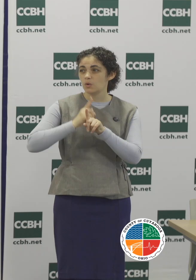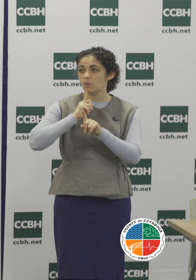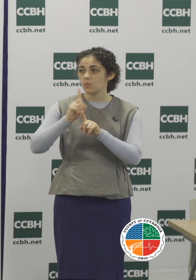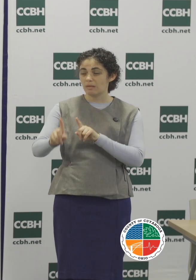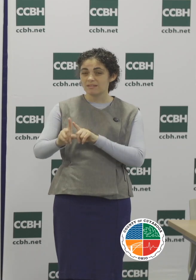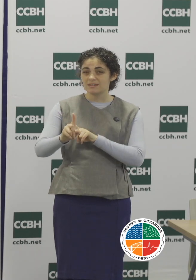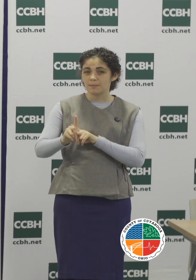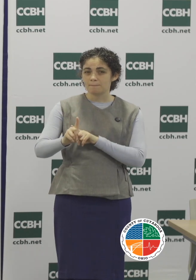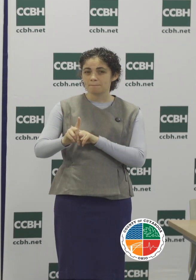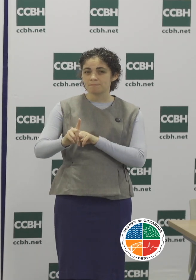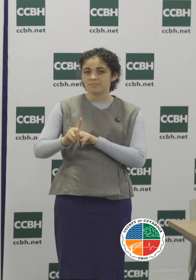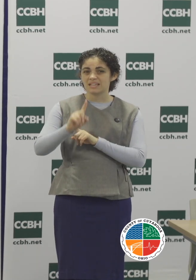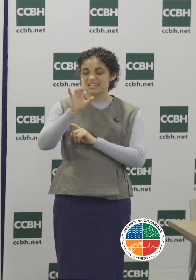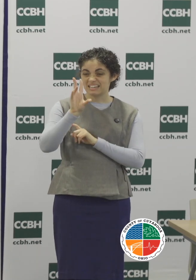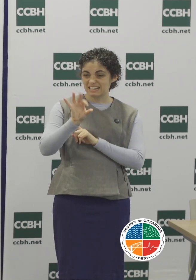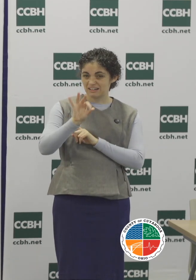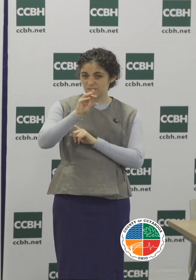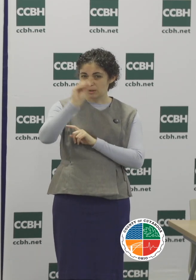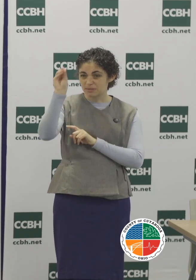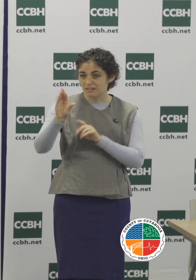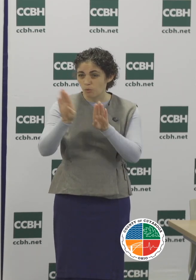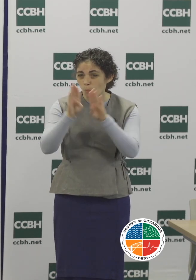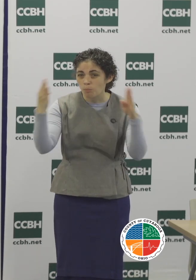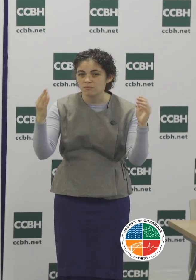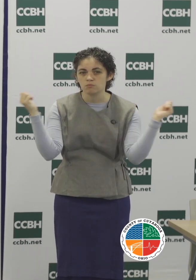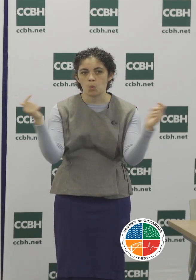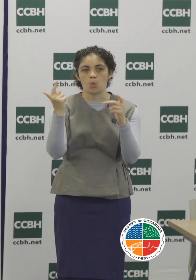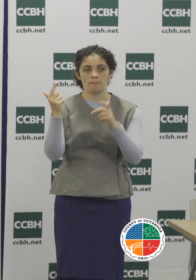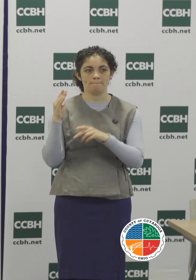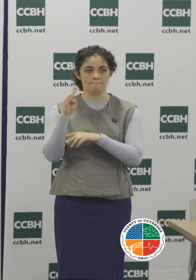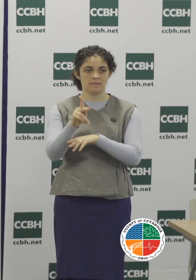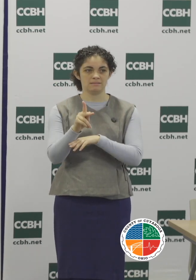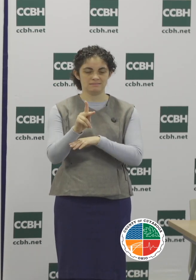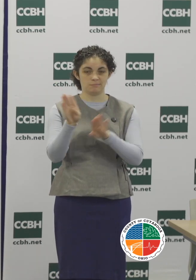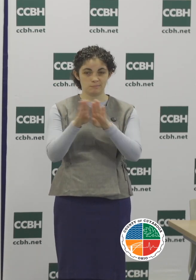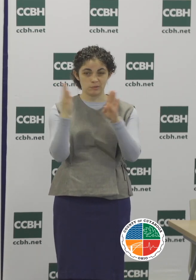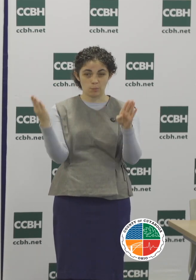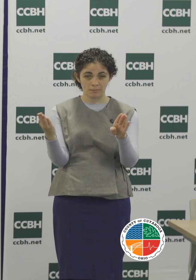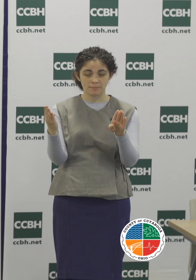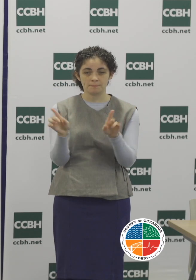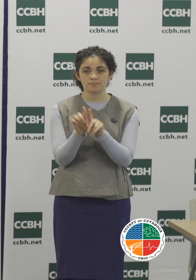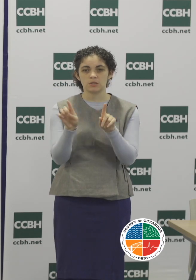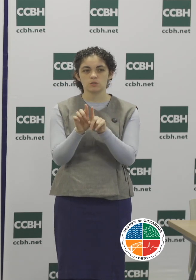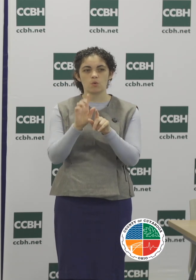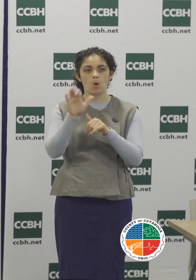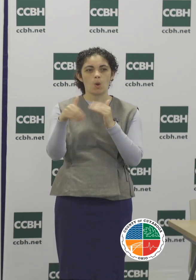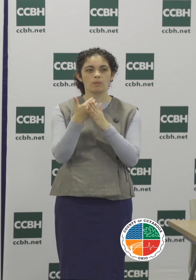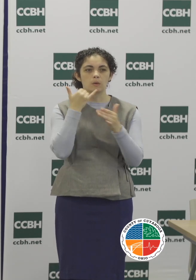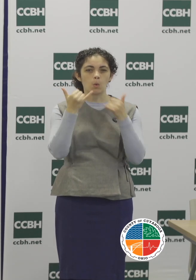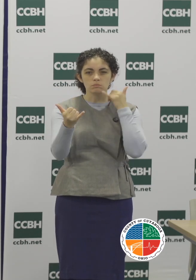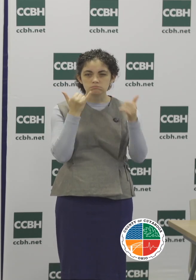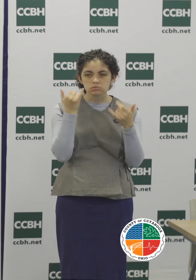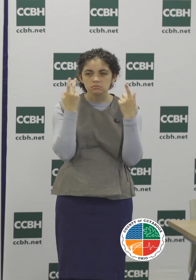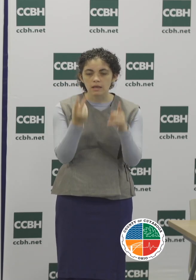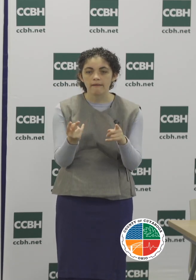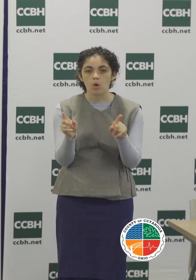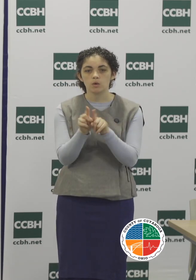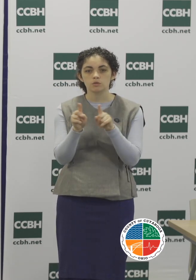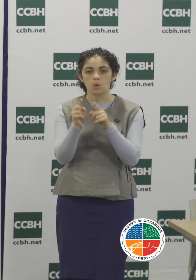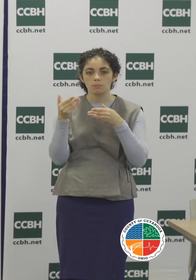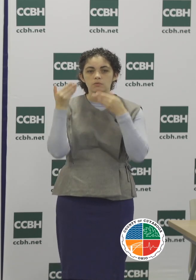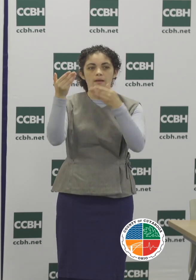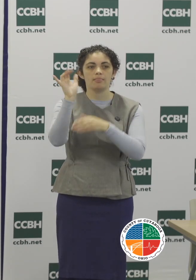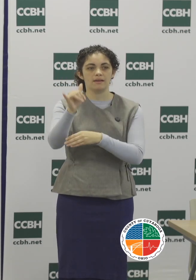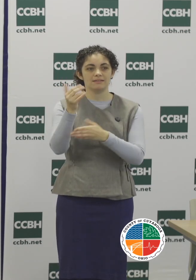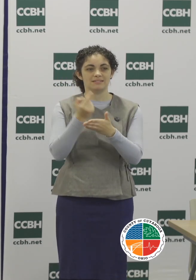be basically 95% open. So we'll give you those numbers and report on the types of calls we've been seeing and provide that at the next